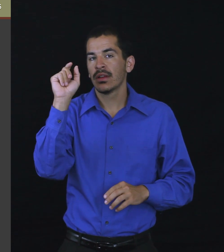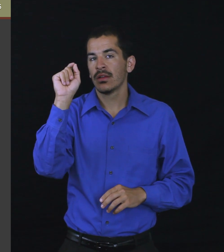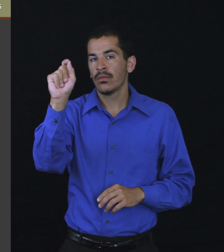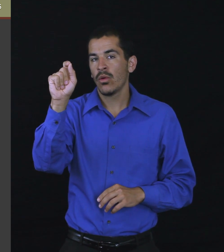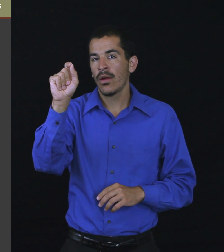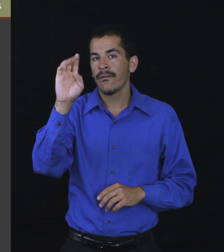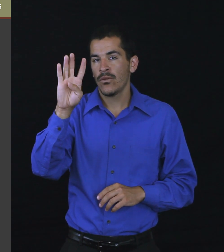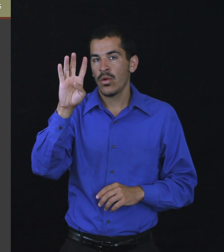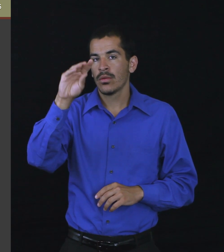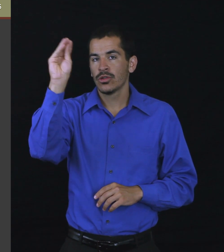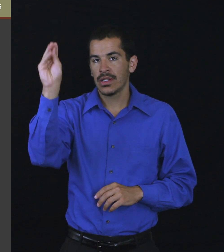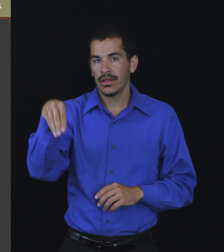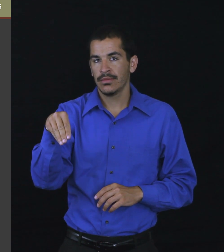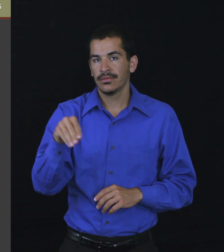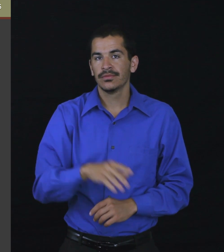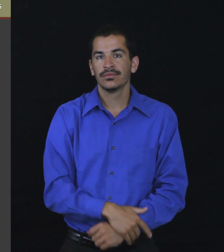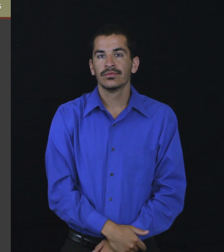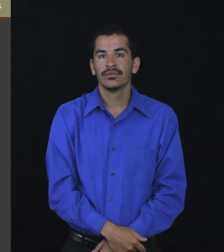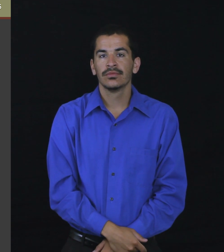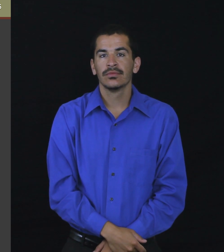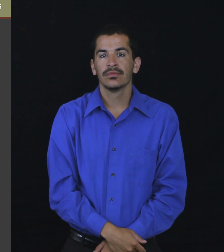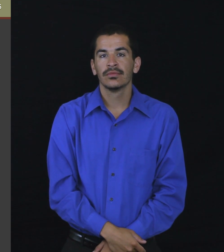13.4%.